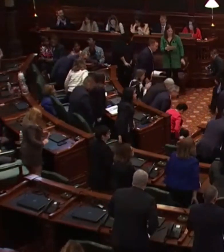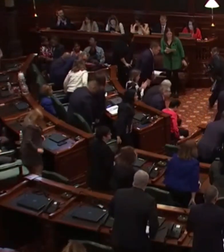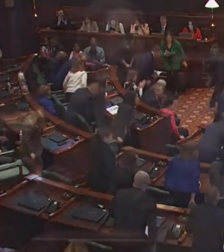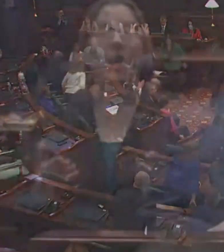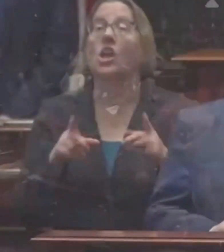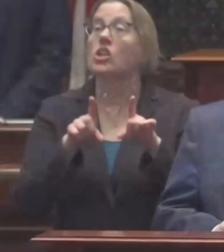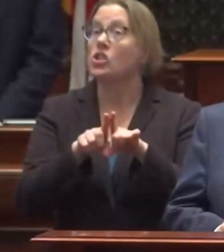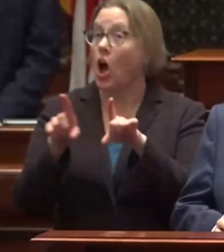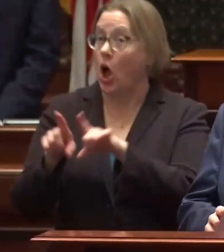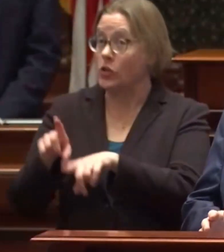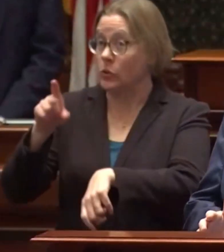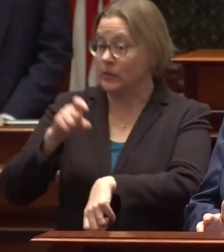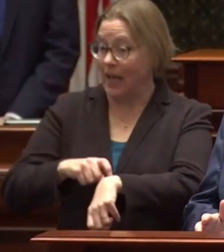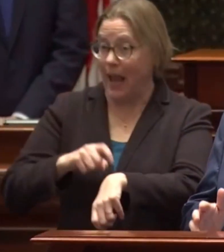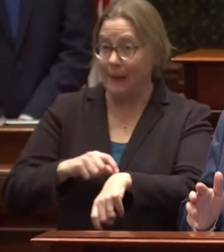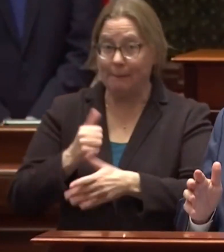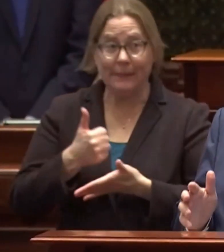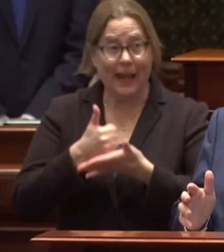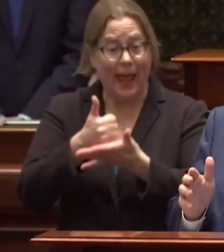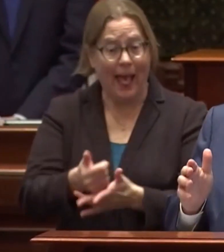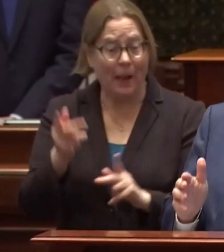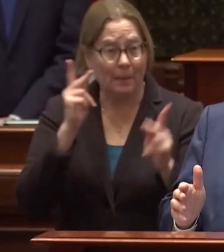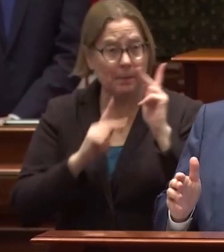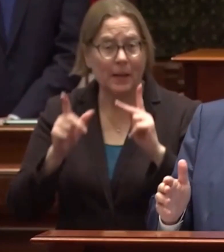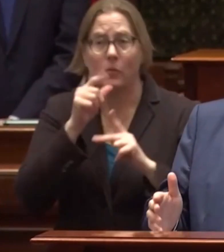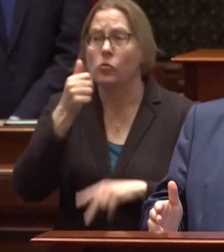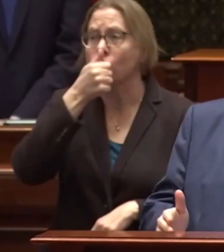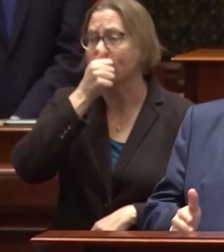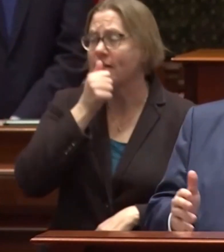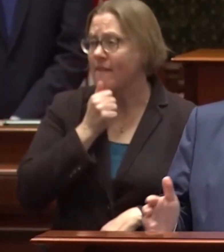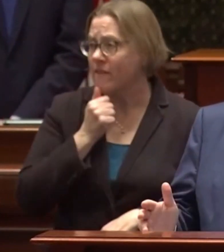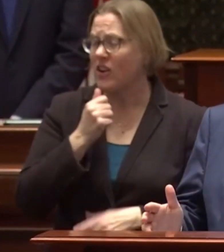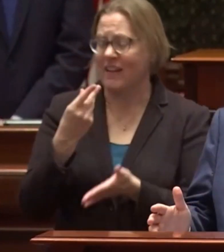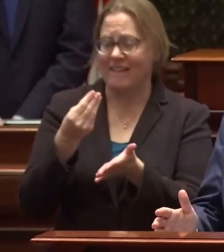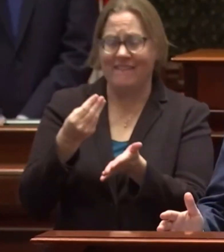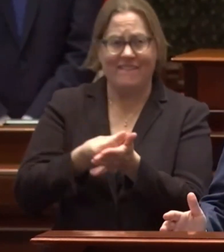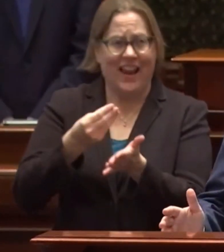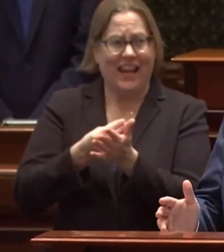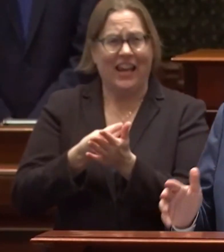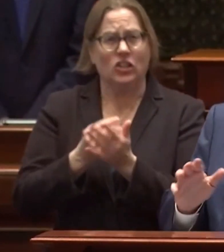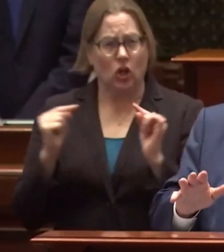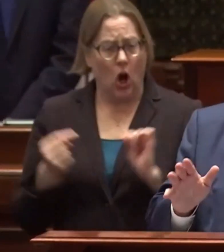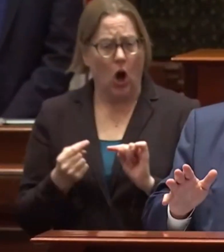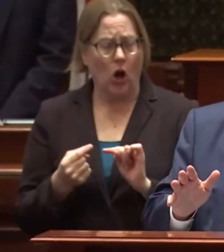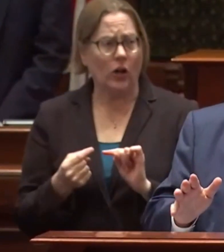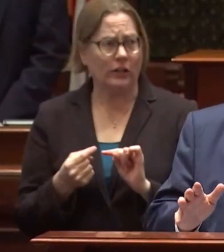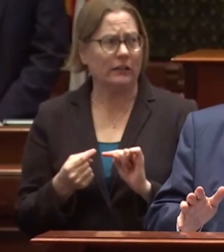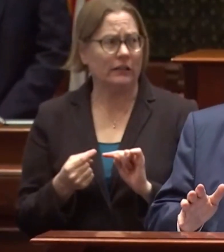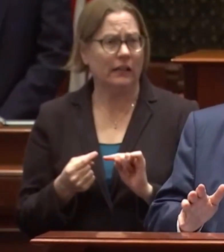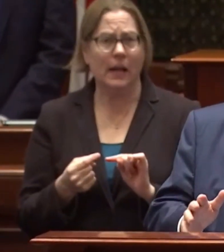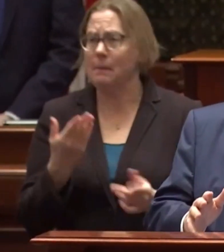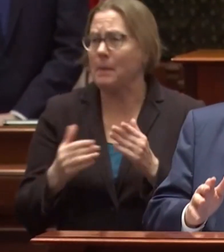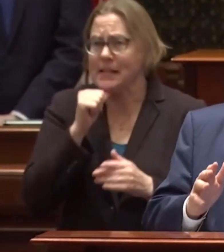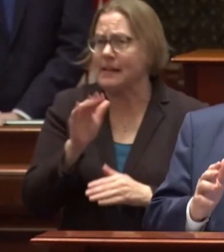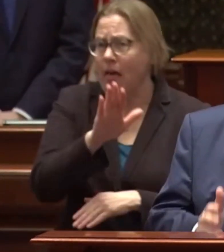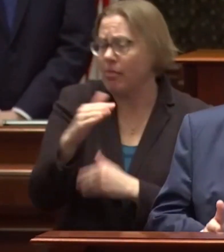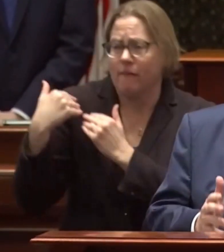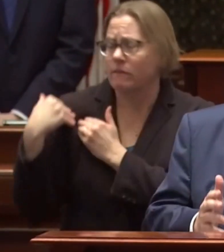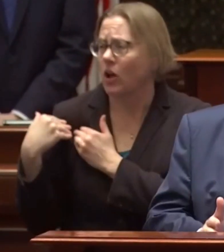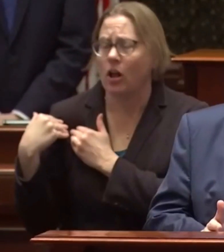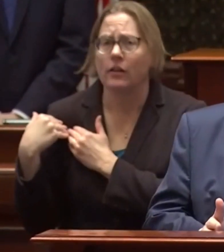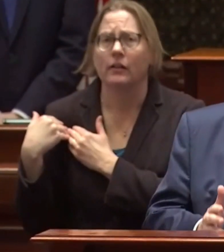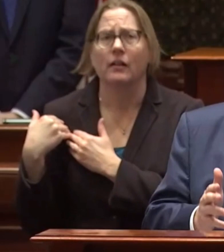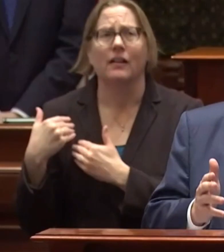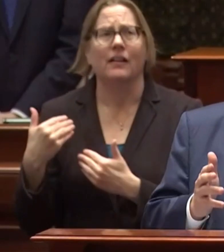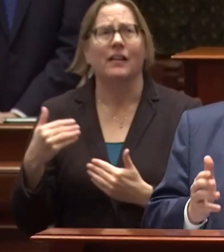It's also time to help those who have suffered financial harm, often through their no fault of their own, from